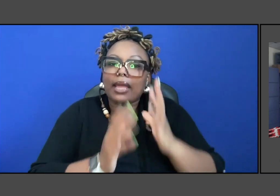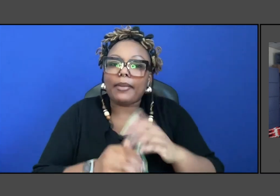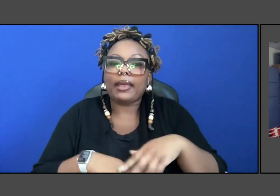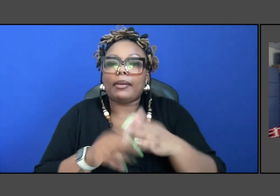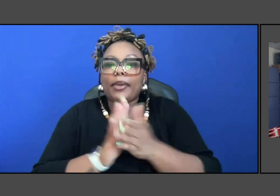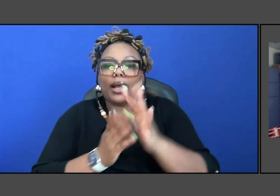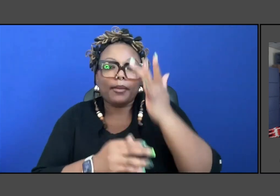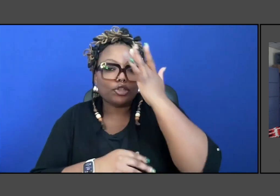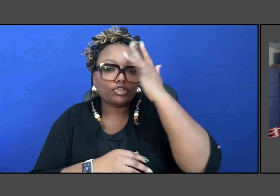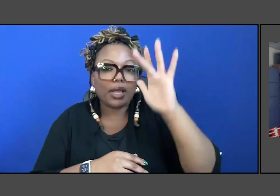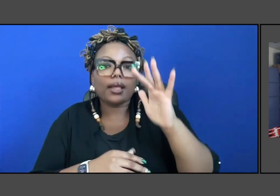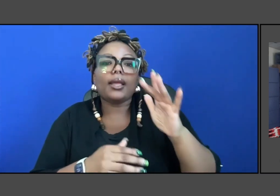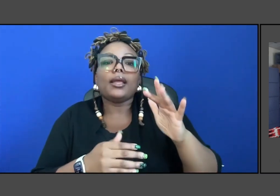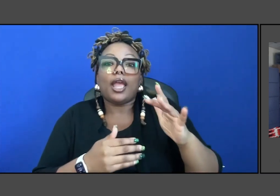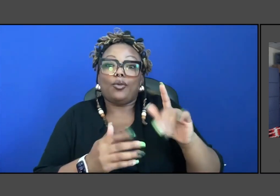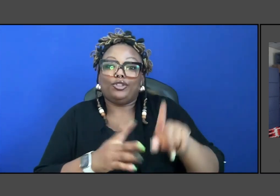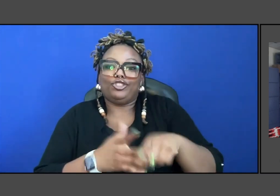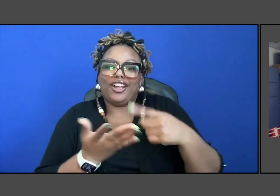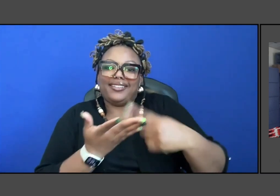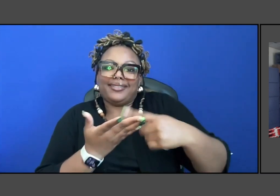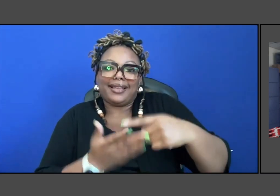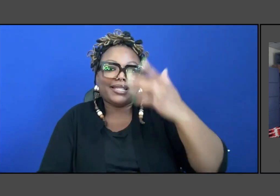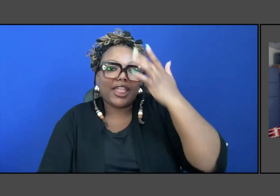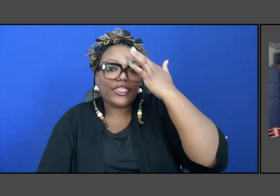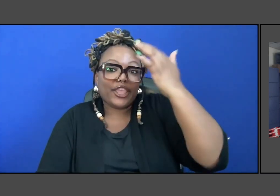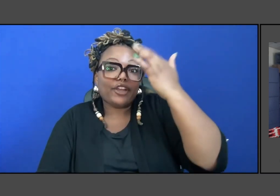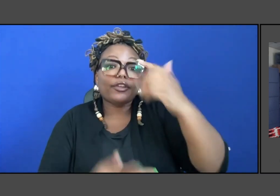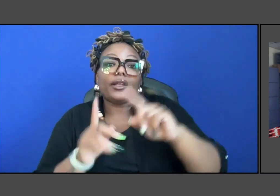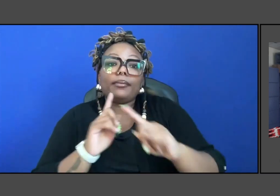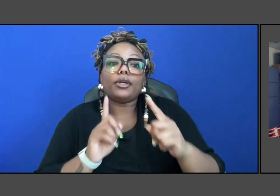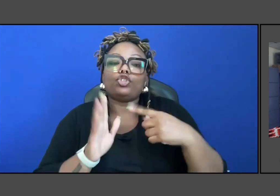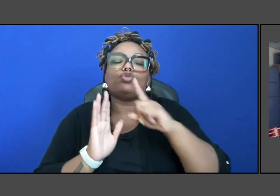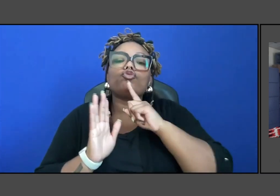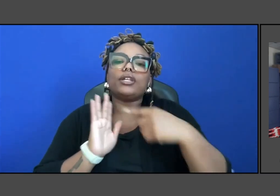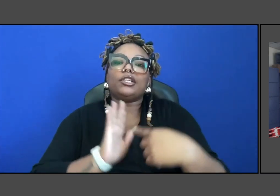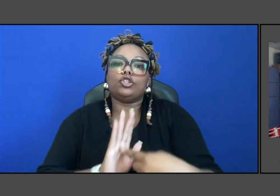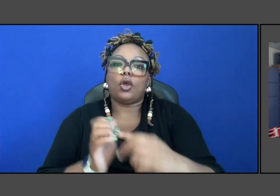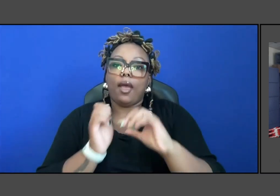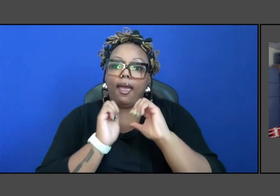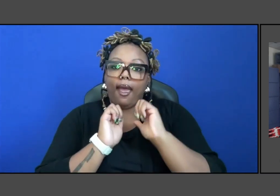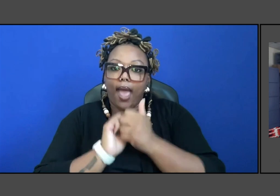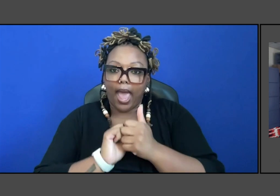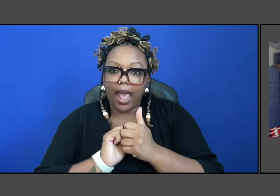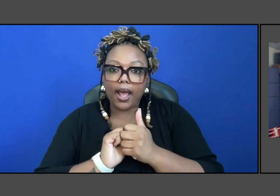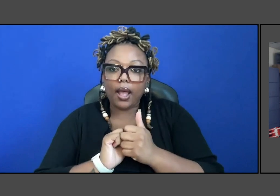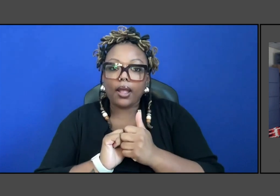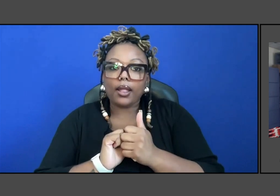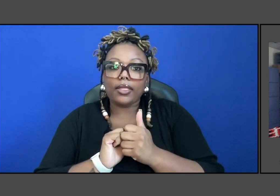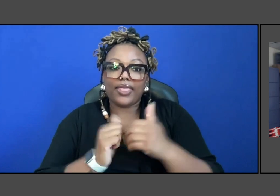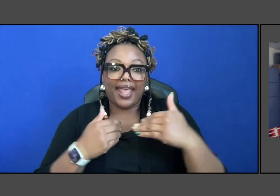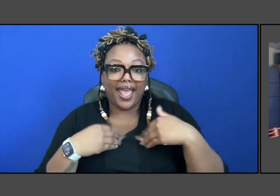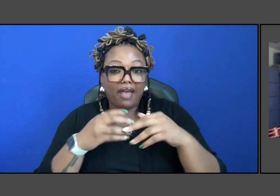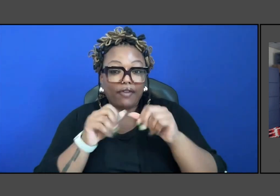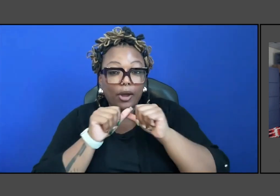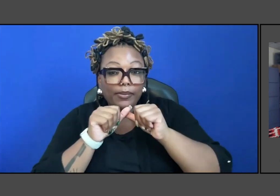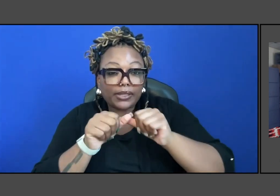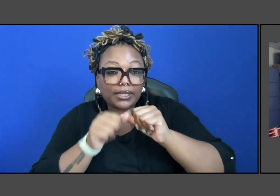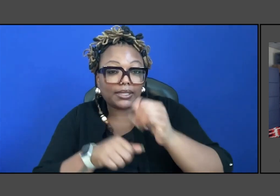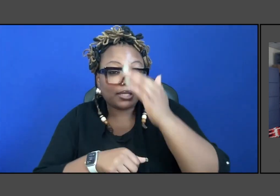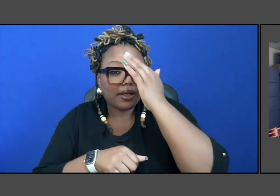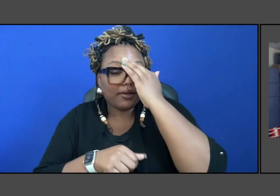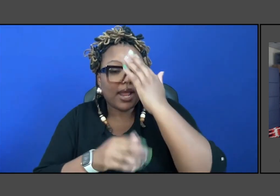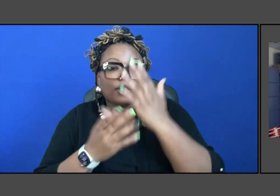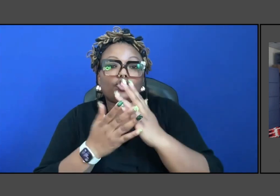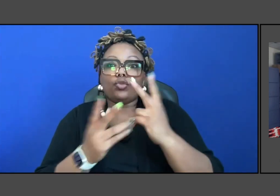theoretical terrain, but to really show how there is a persistence of knowledge through our visual